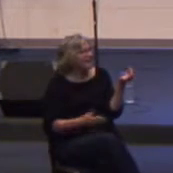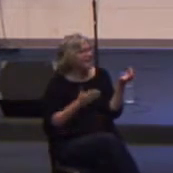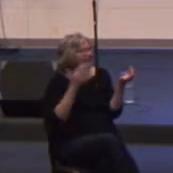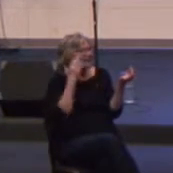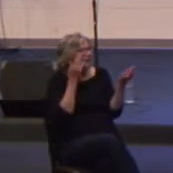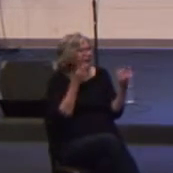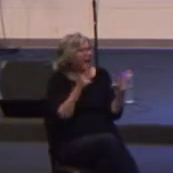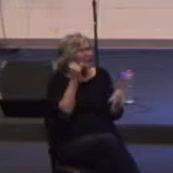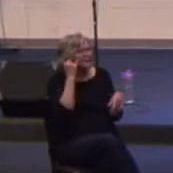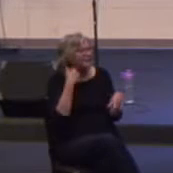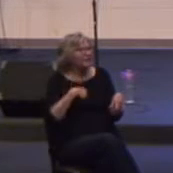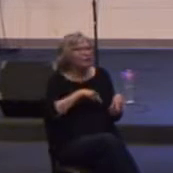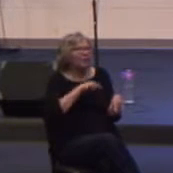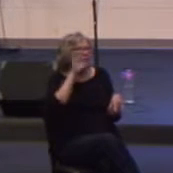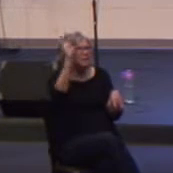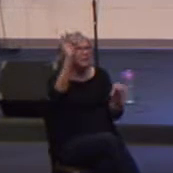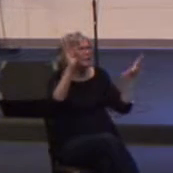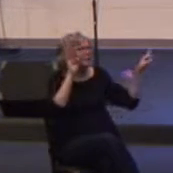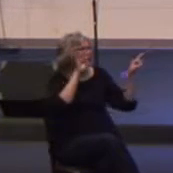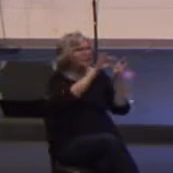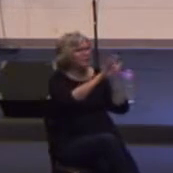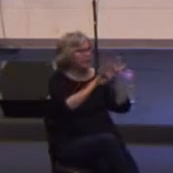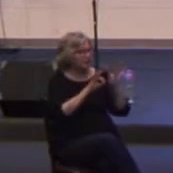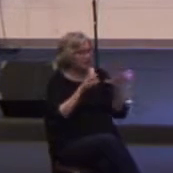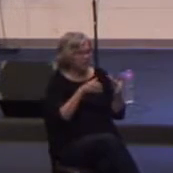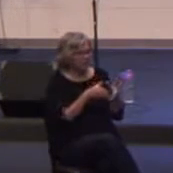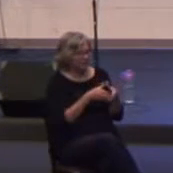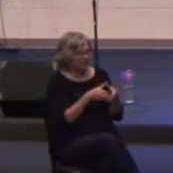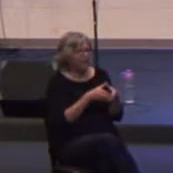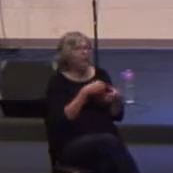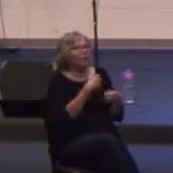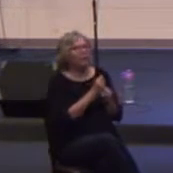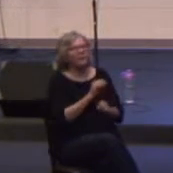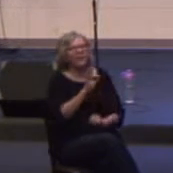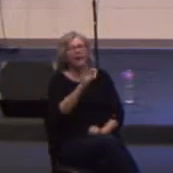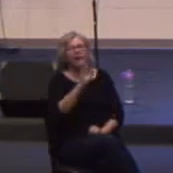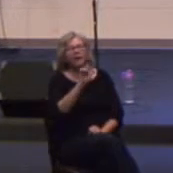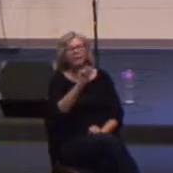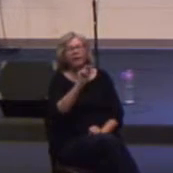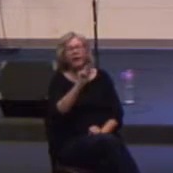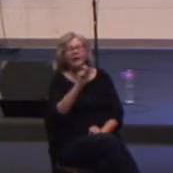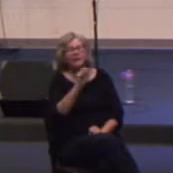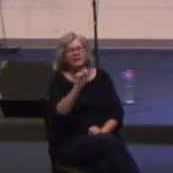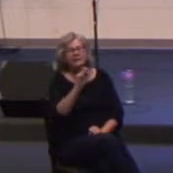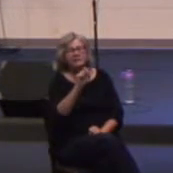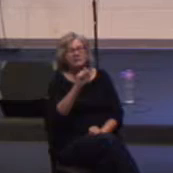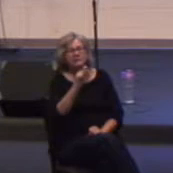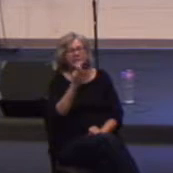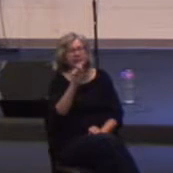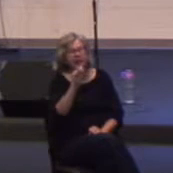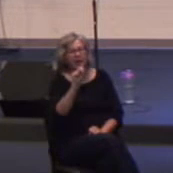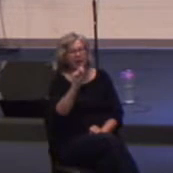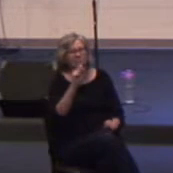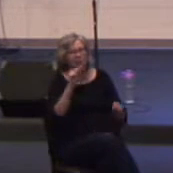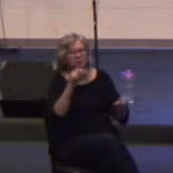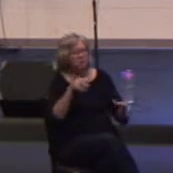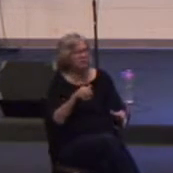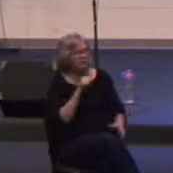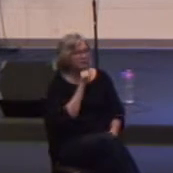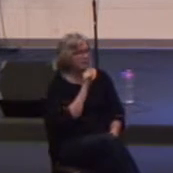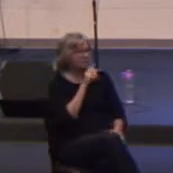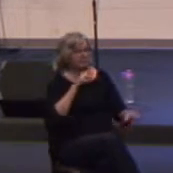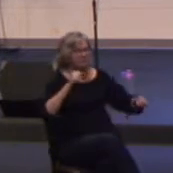of different people's lives and put them together? You know what we call that? Frankenstein. That's what we call it. It's a monster, it's not